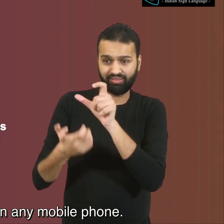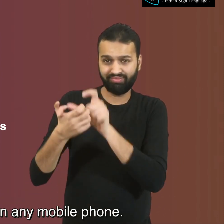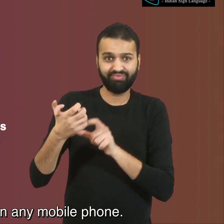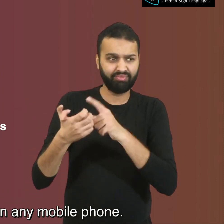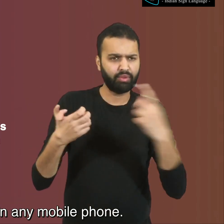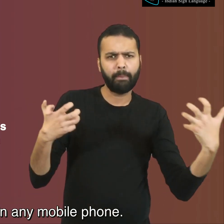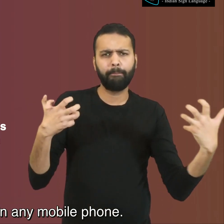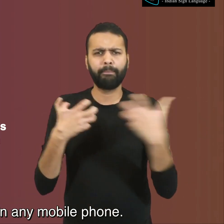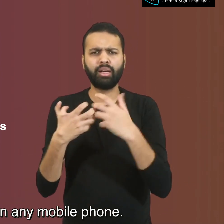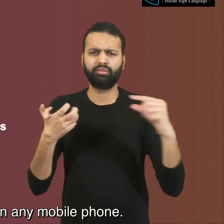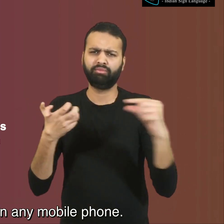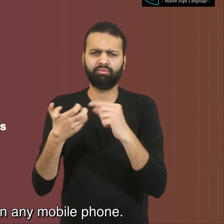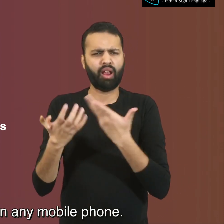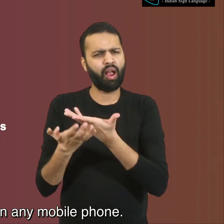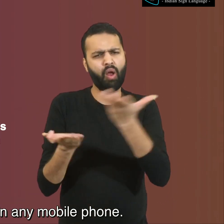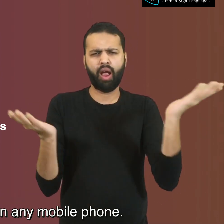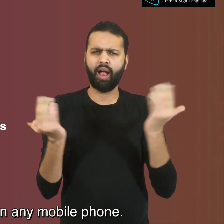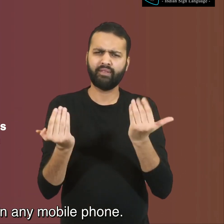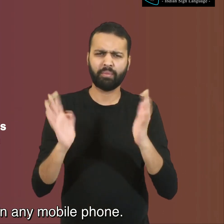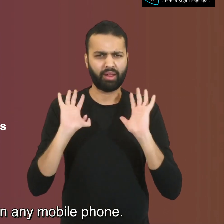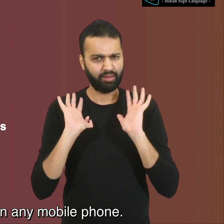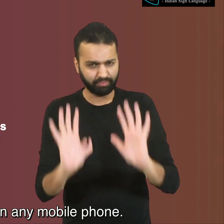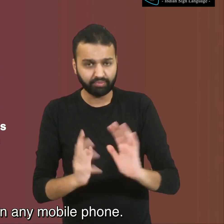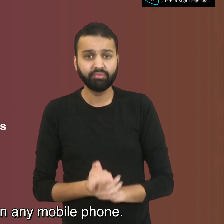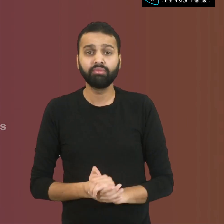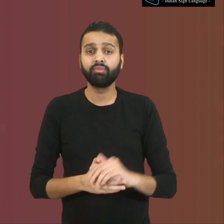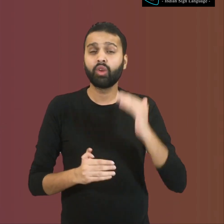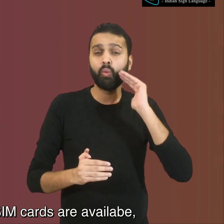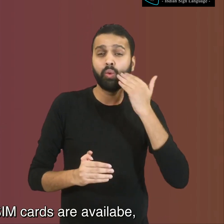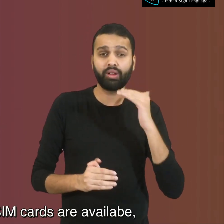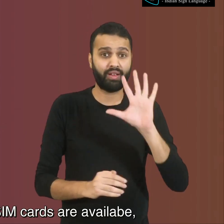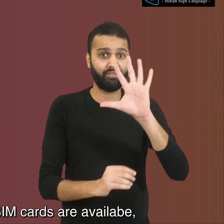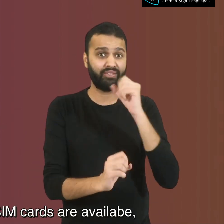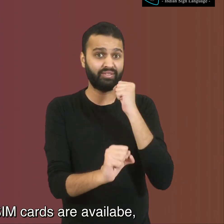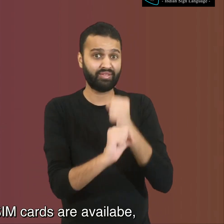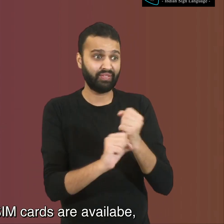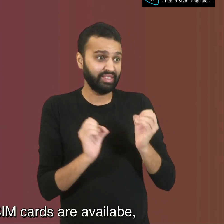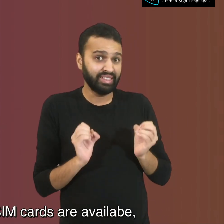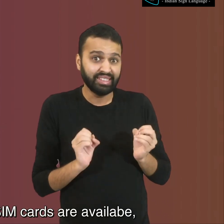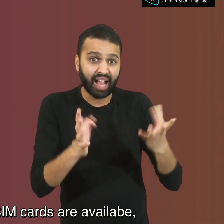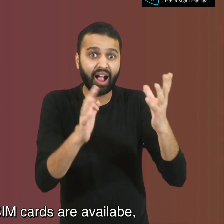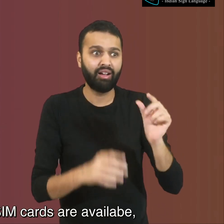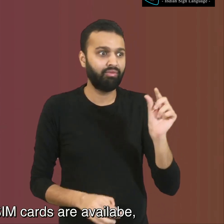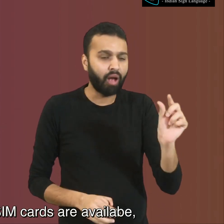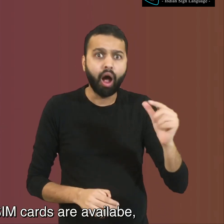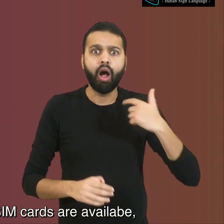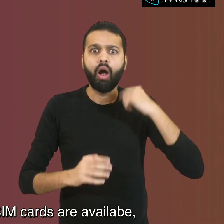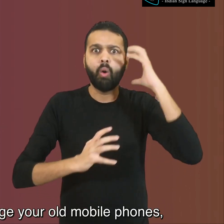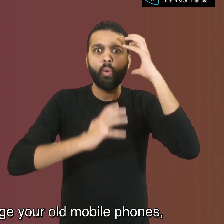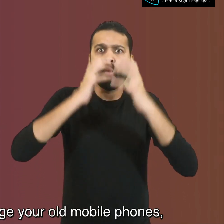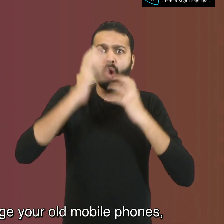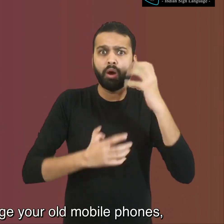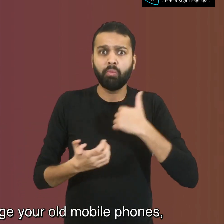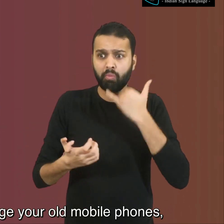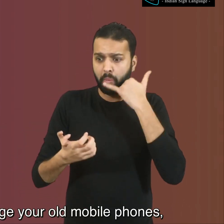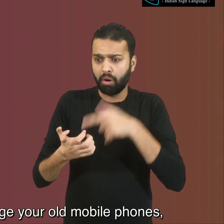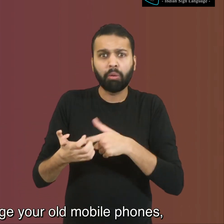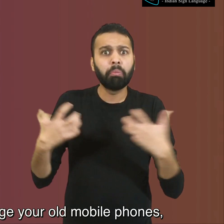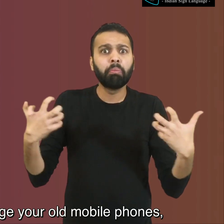be used in any mobile phone. When 5G network SIM cards are available, there is no